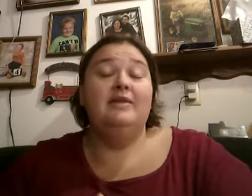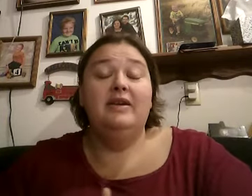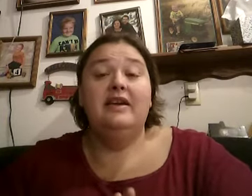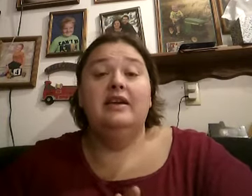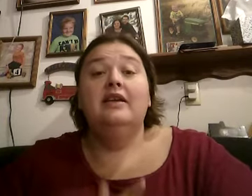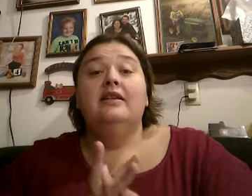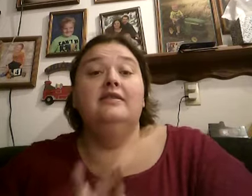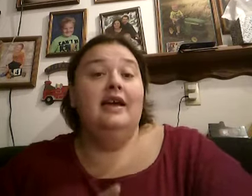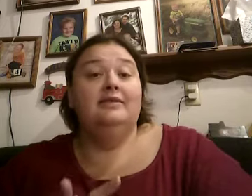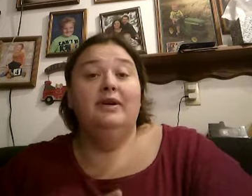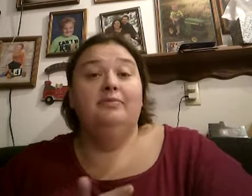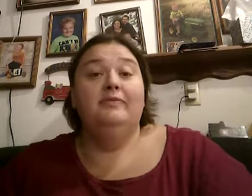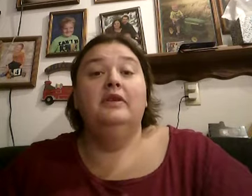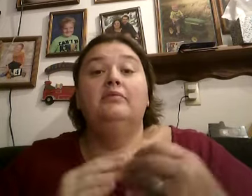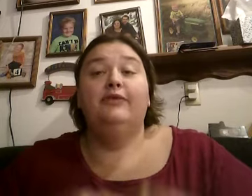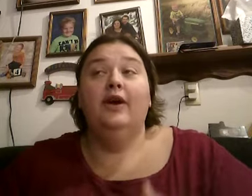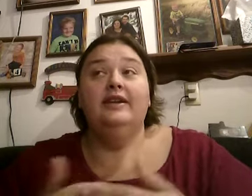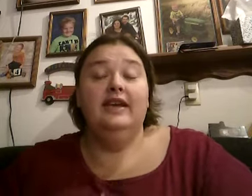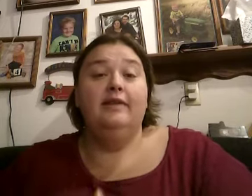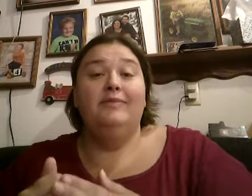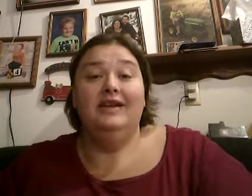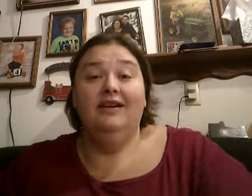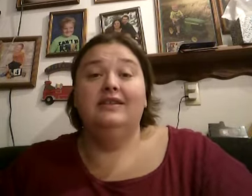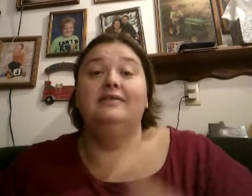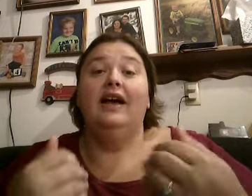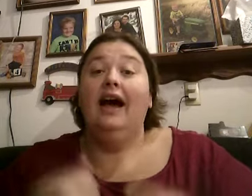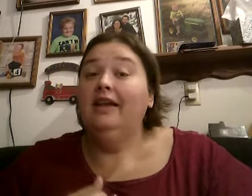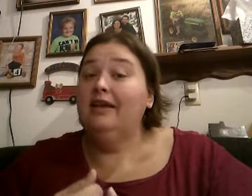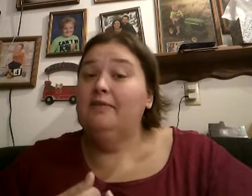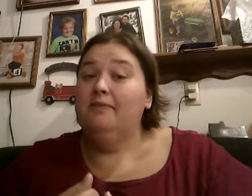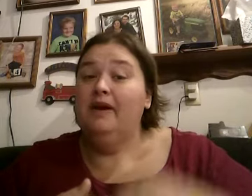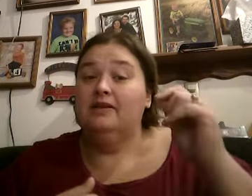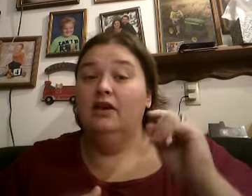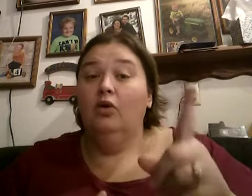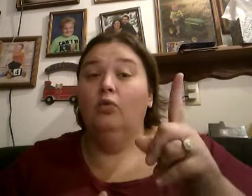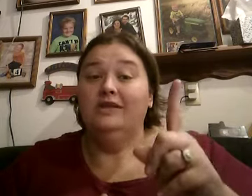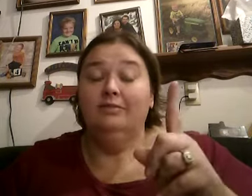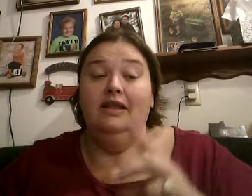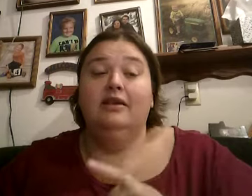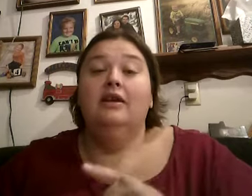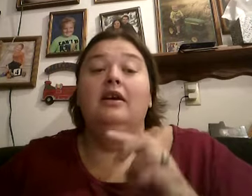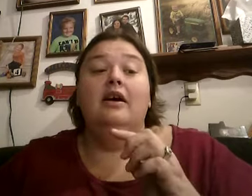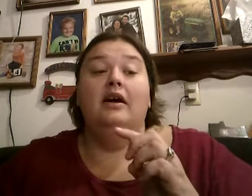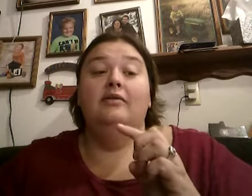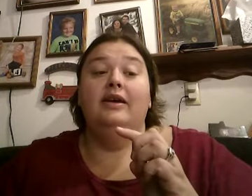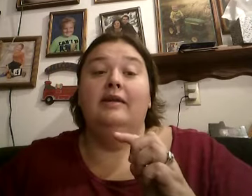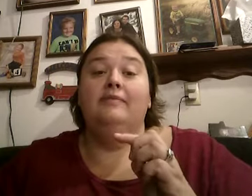be next month before I can get it because I only get paid once a month. And I'm not